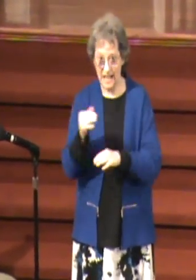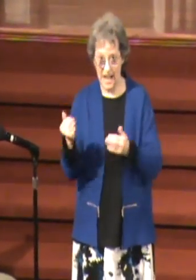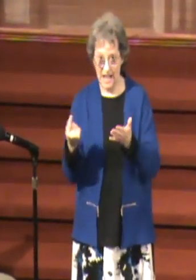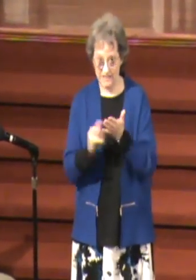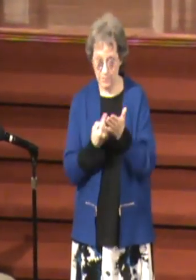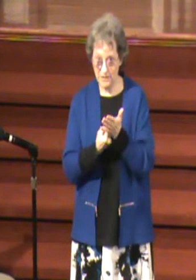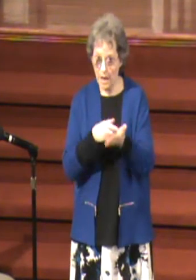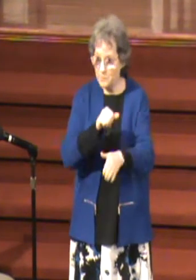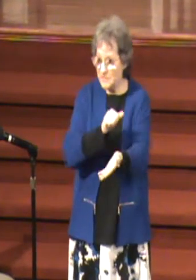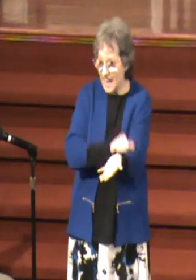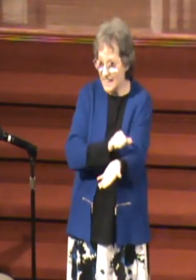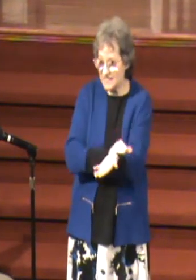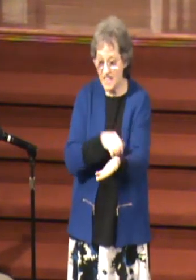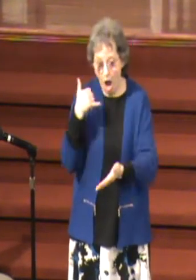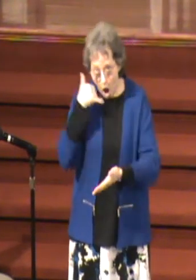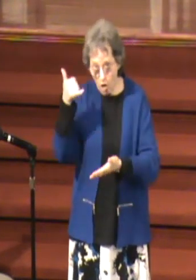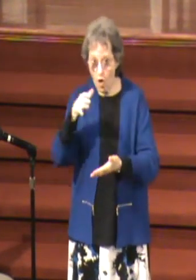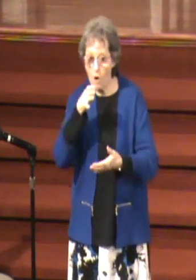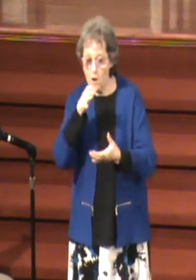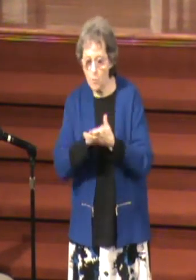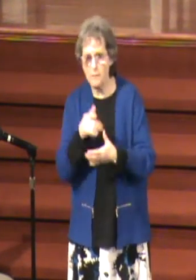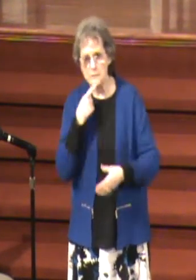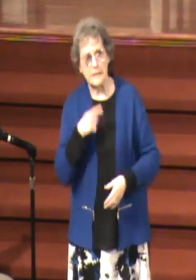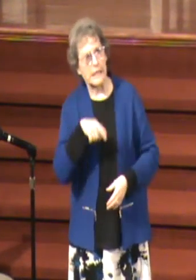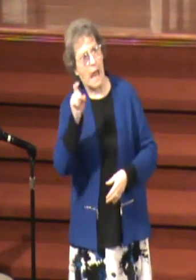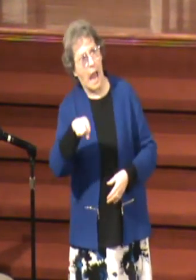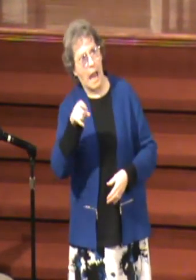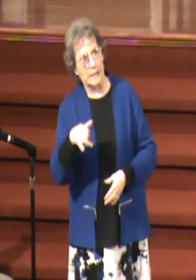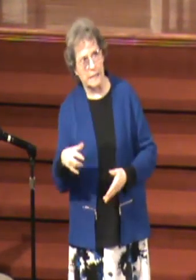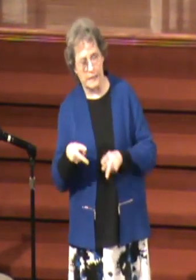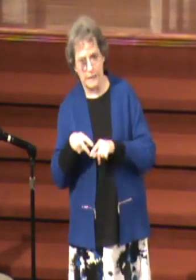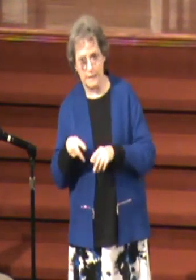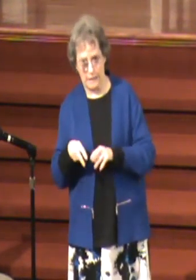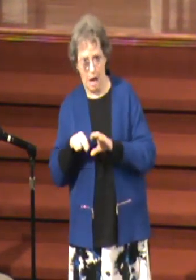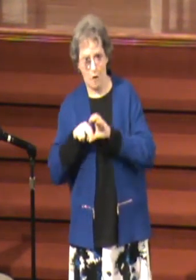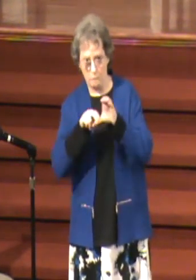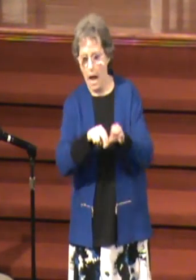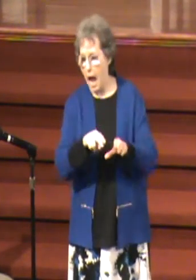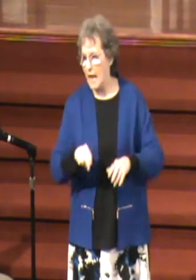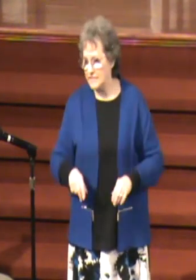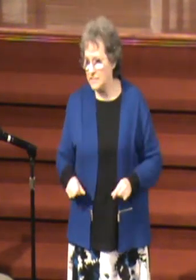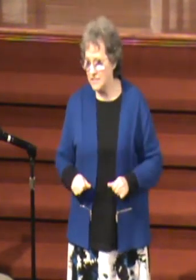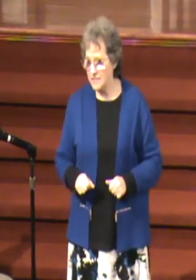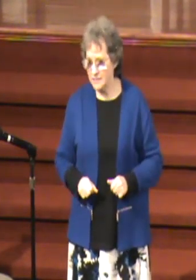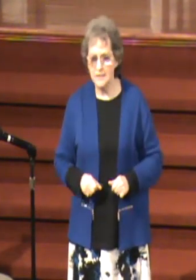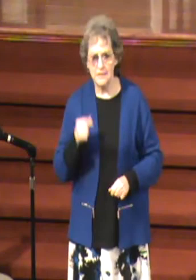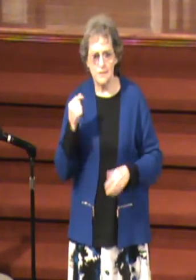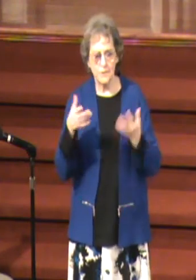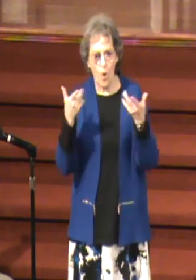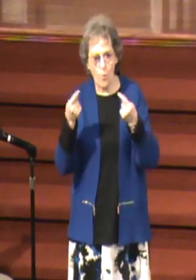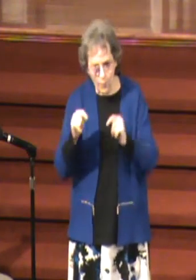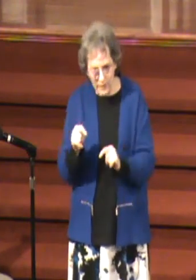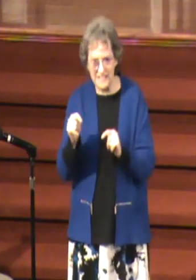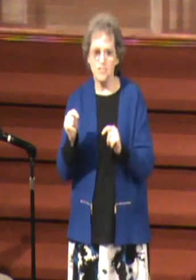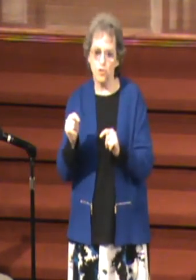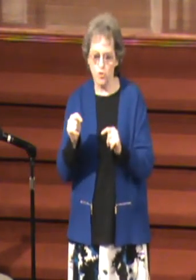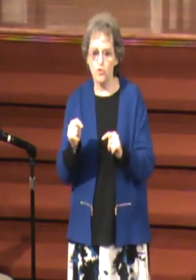would call my wife up and say, I need a ride. And so we'd figure out a way of getting her wherever she was trying to get to.